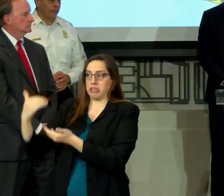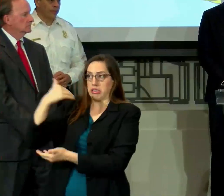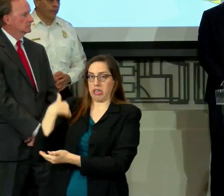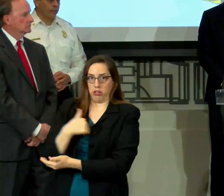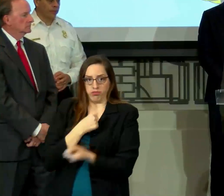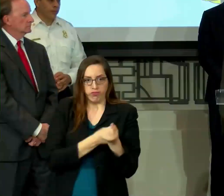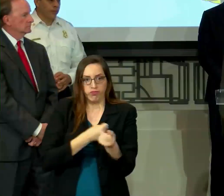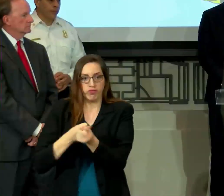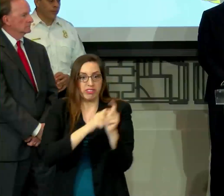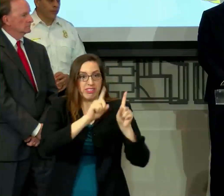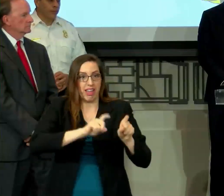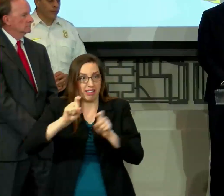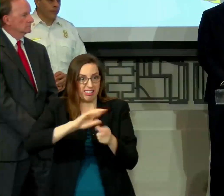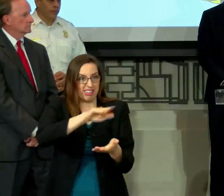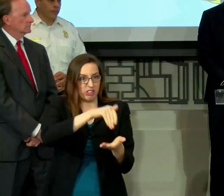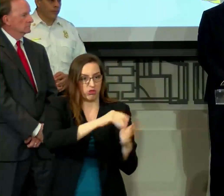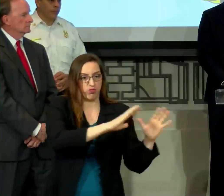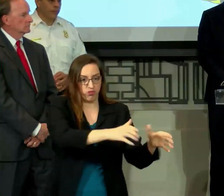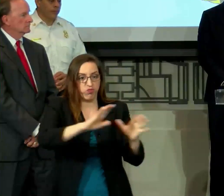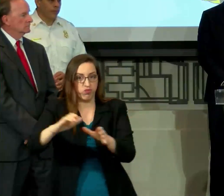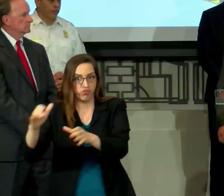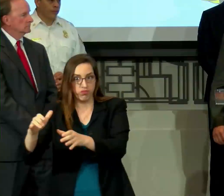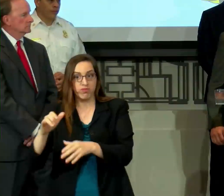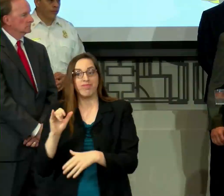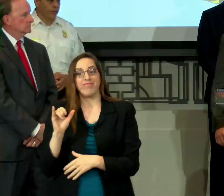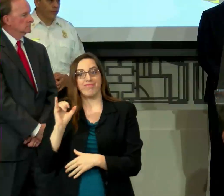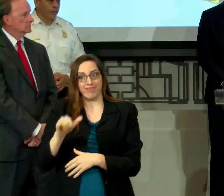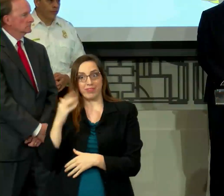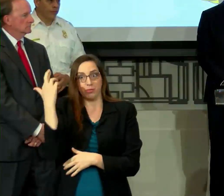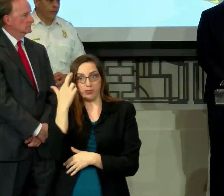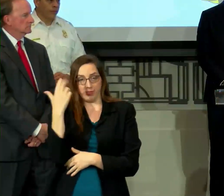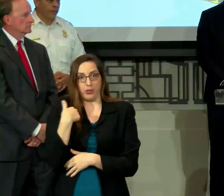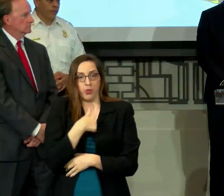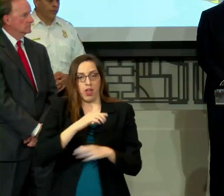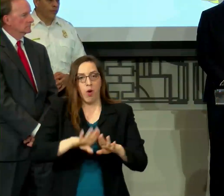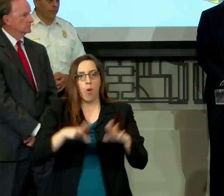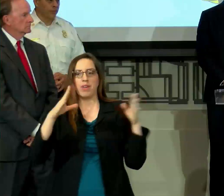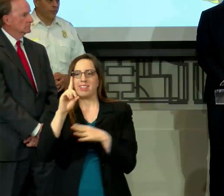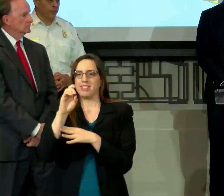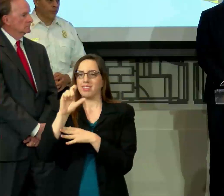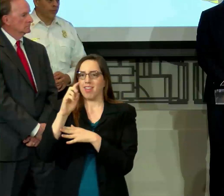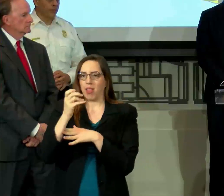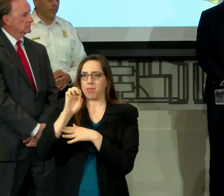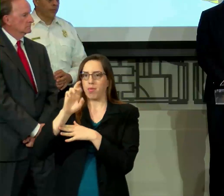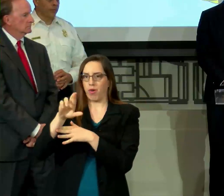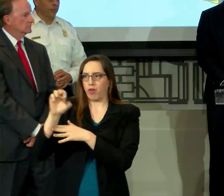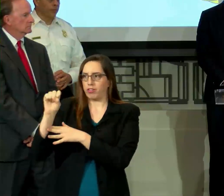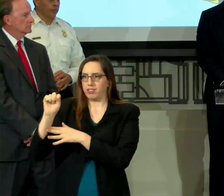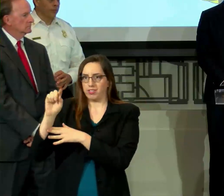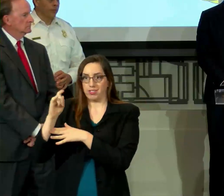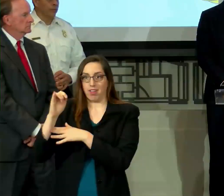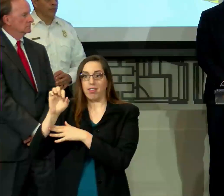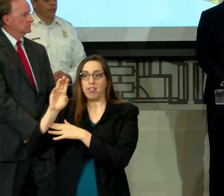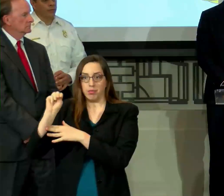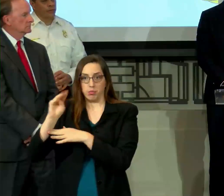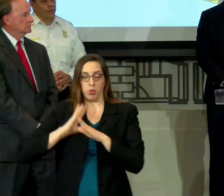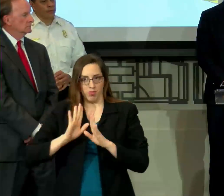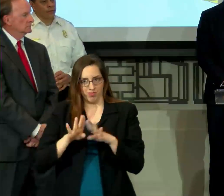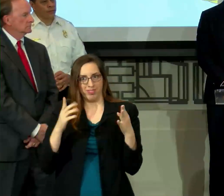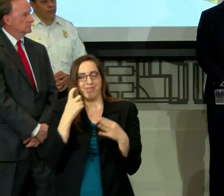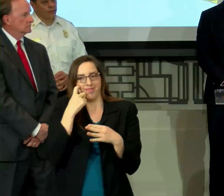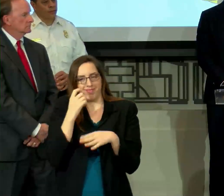testing centers, and that was another reason why we were able to open Del Mar Stadium this afternoon.